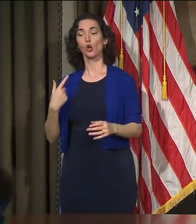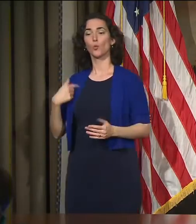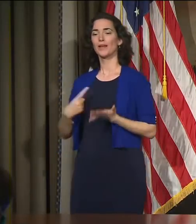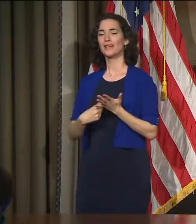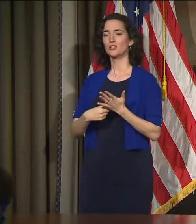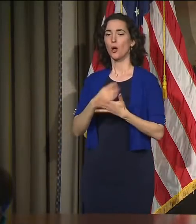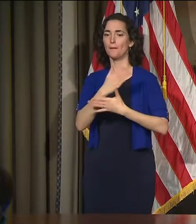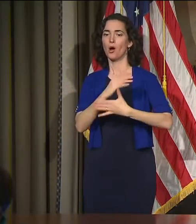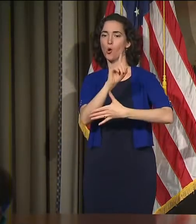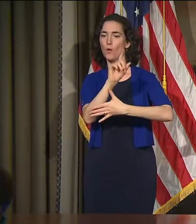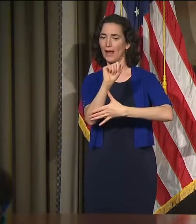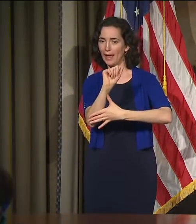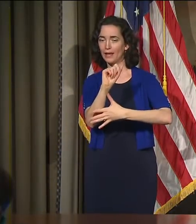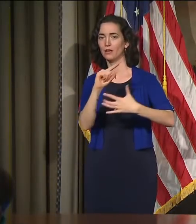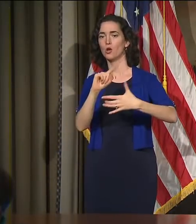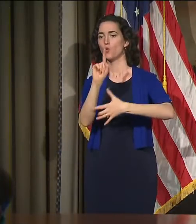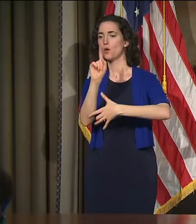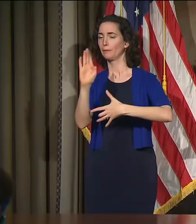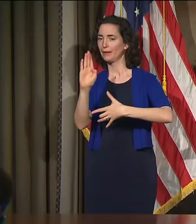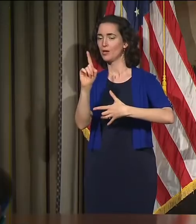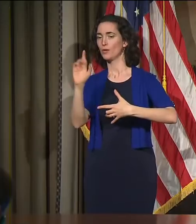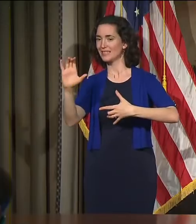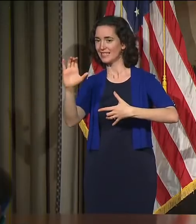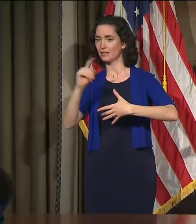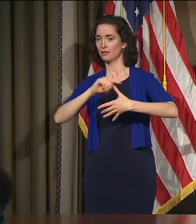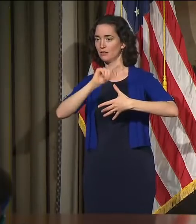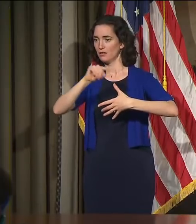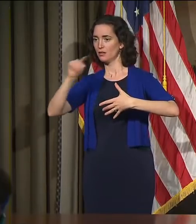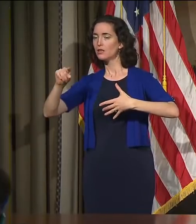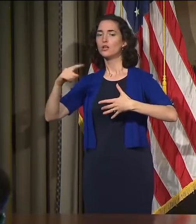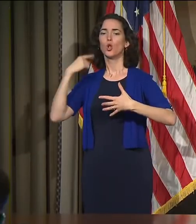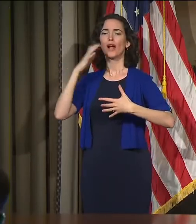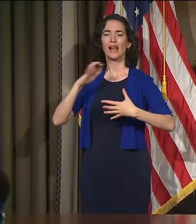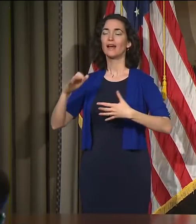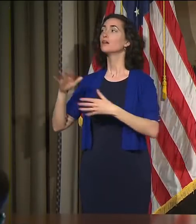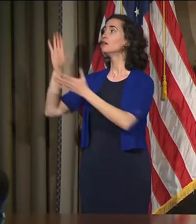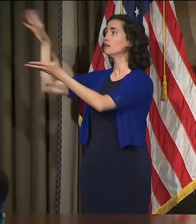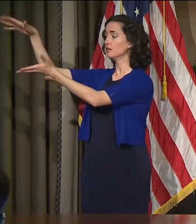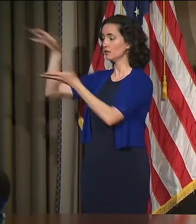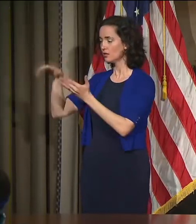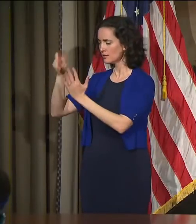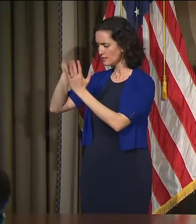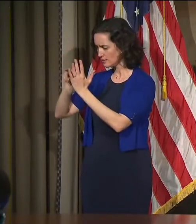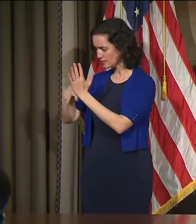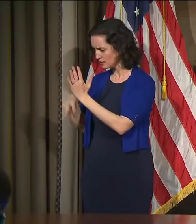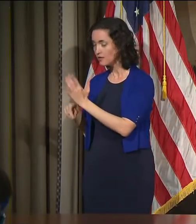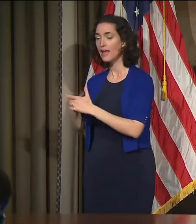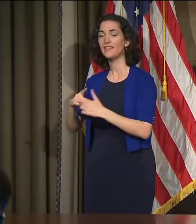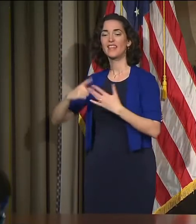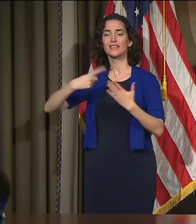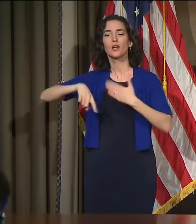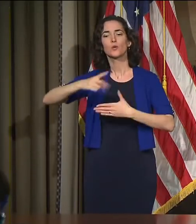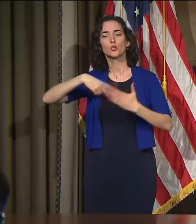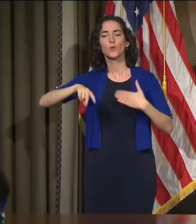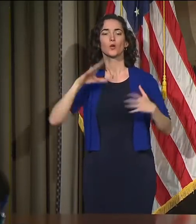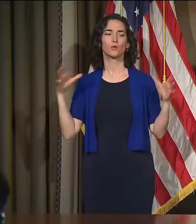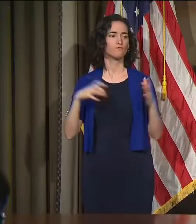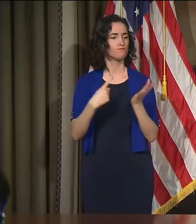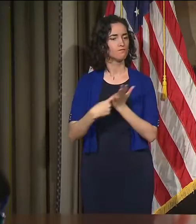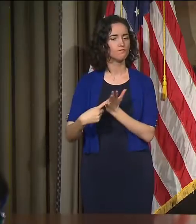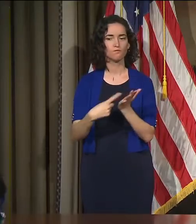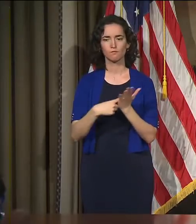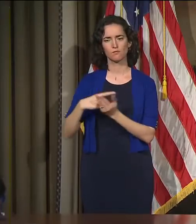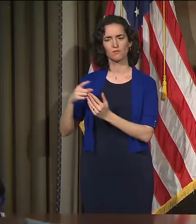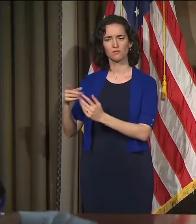1B, 1C will look like, we'll look at that document and we'll have those discussions again probably over the next week or two. Yeah,